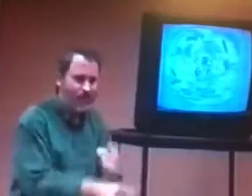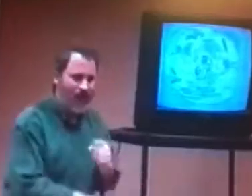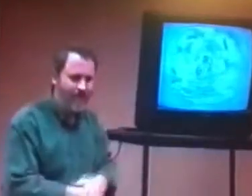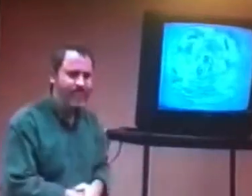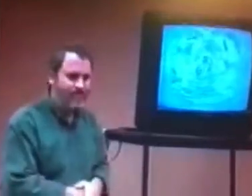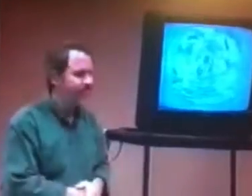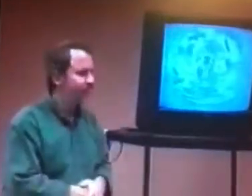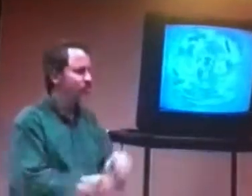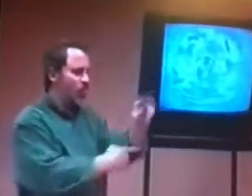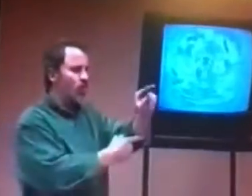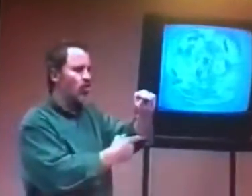Right.